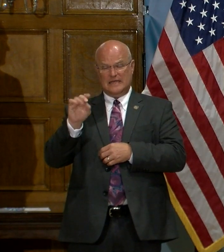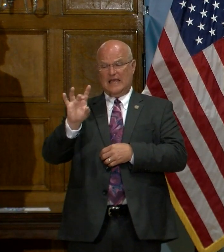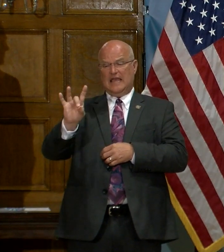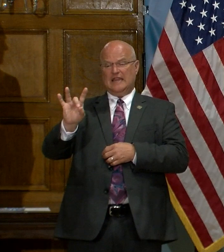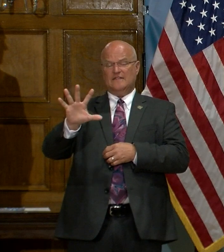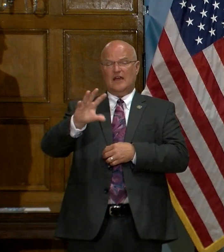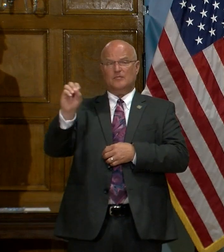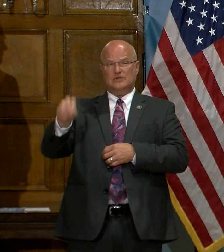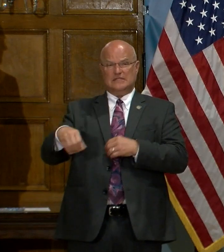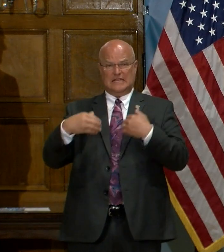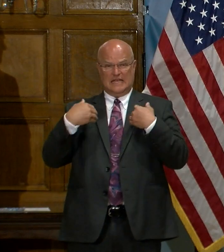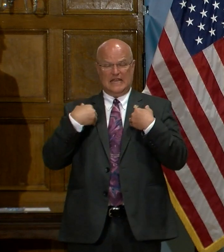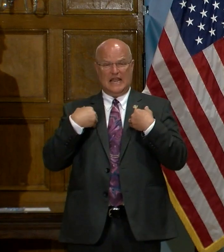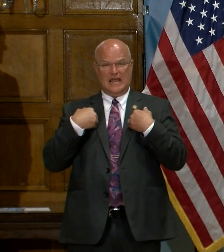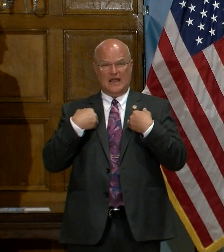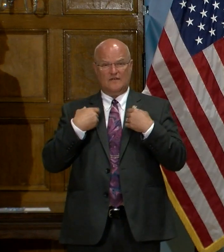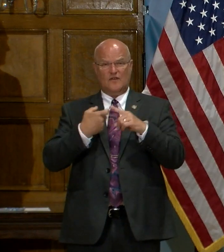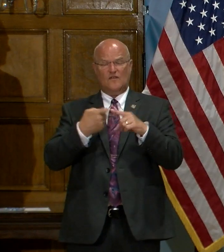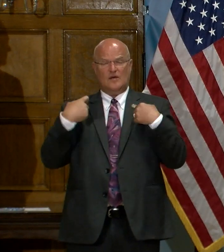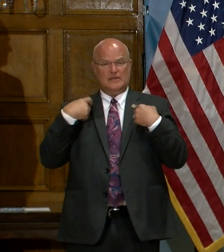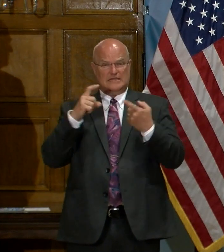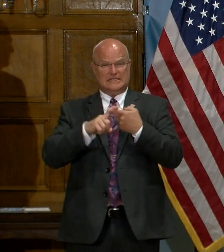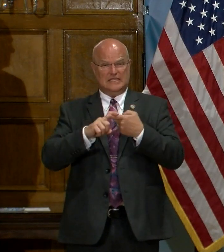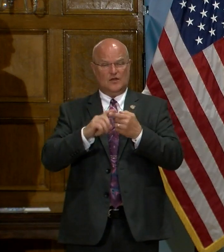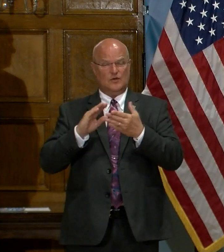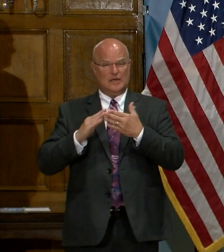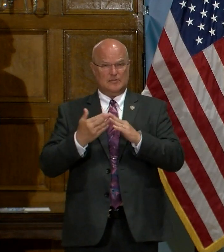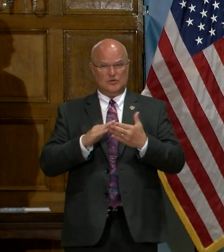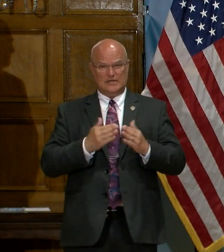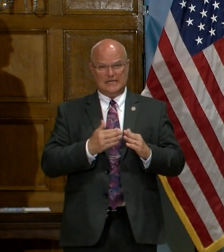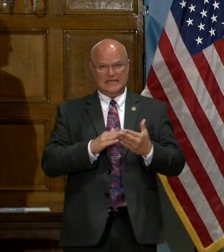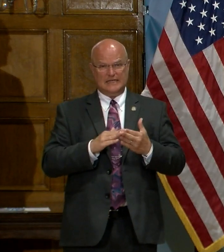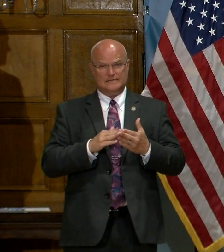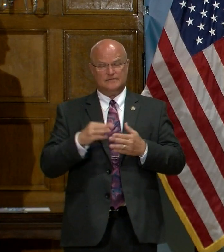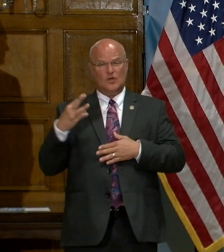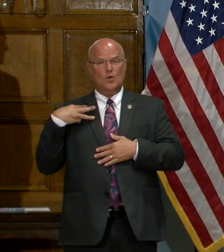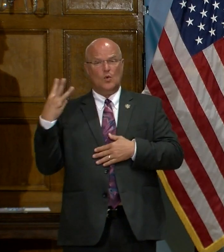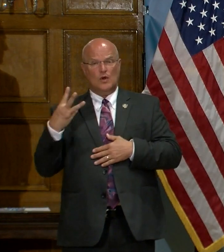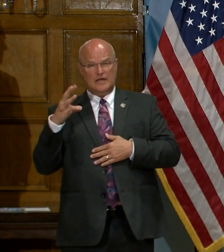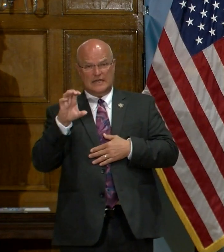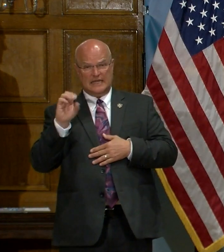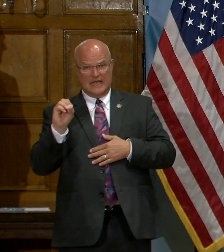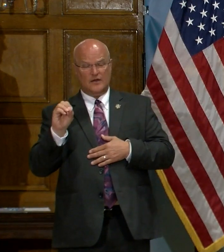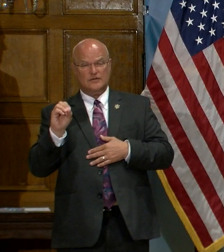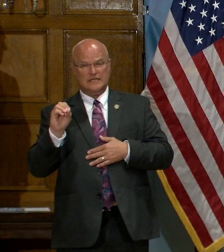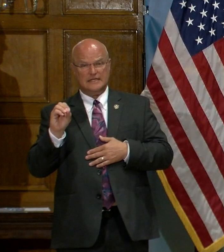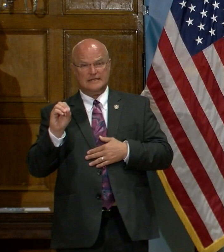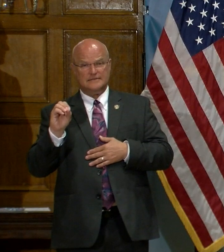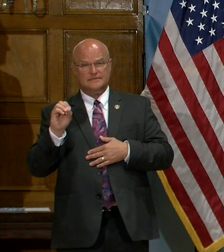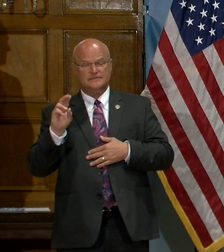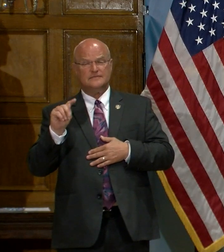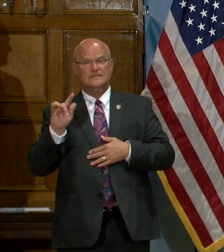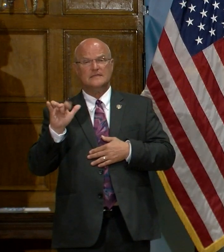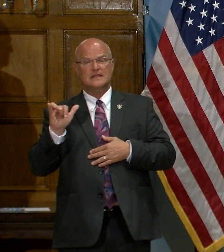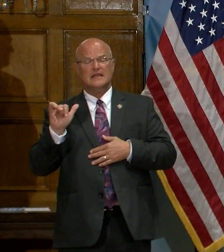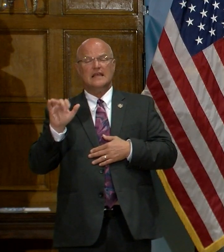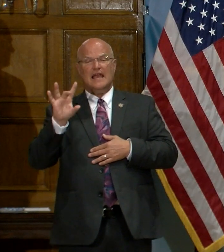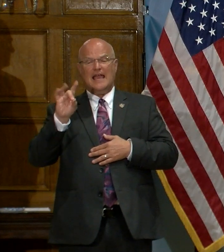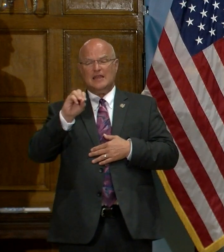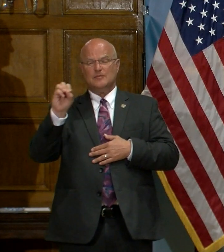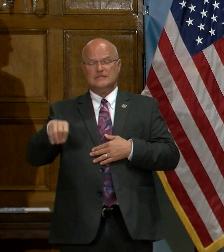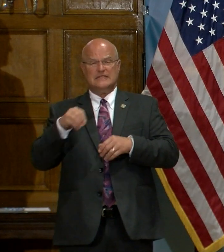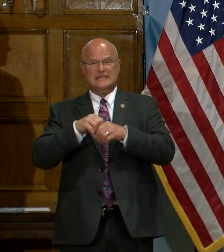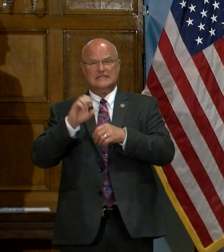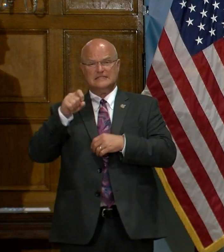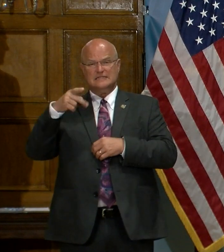85% of them are from the Latino community. In Washington County, 80% of the cases were